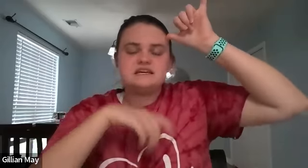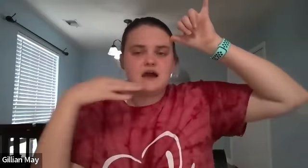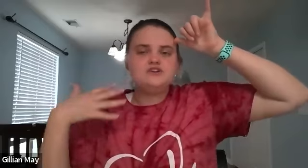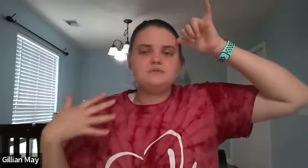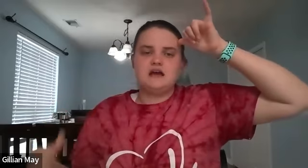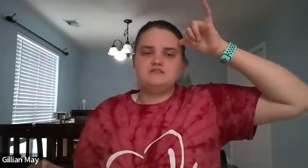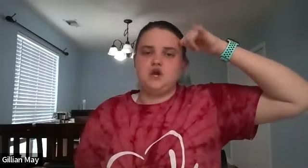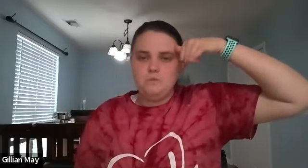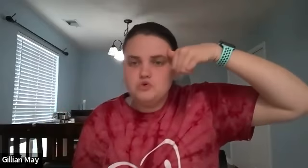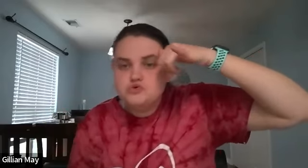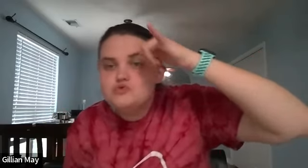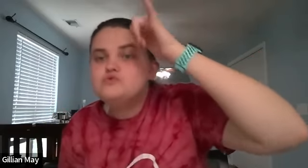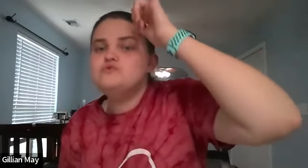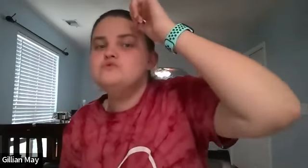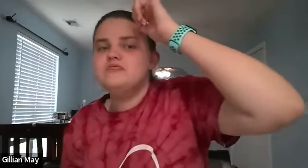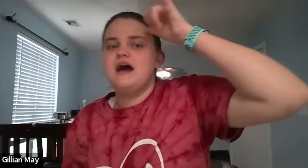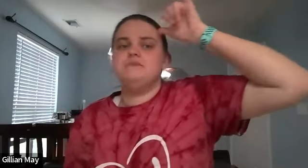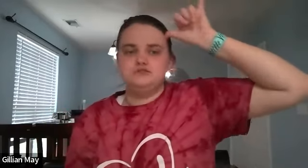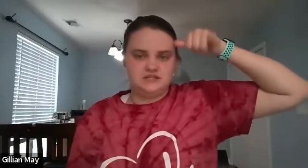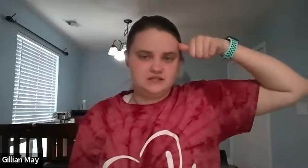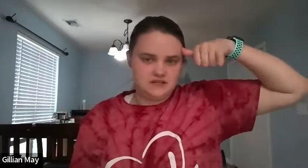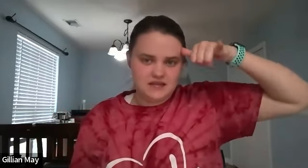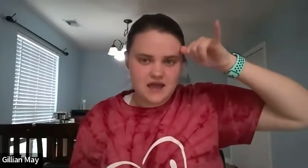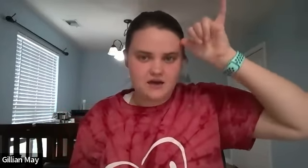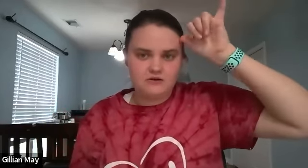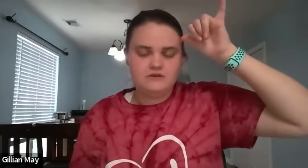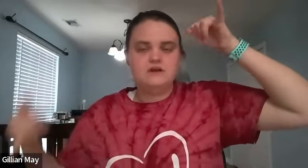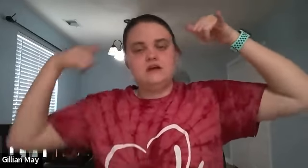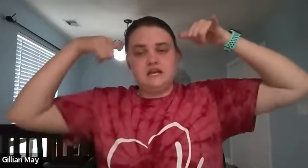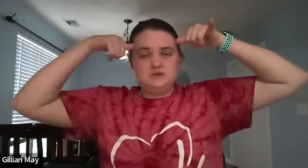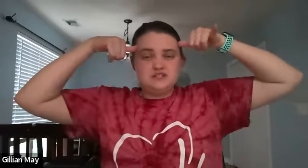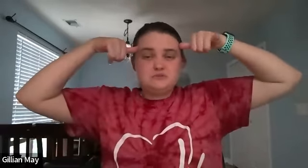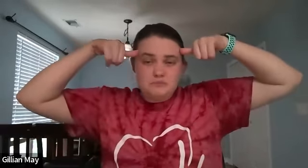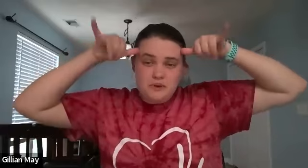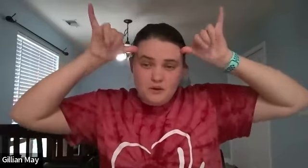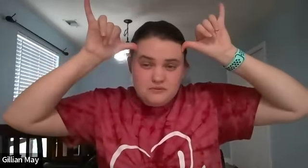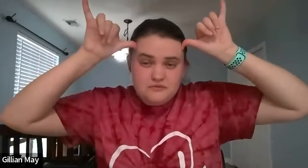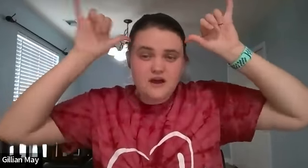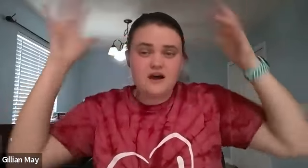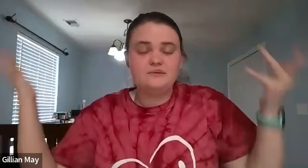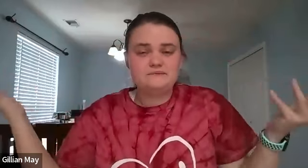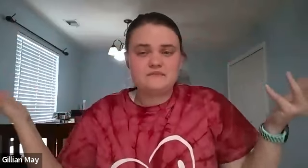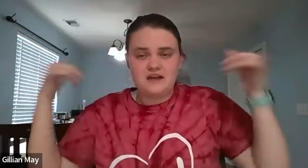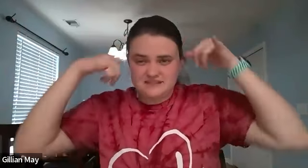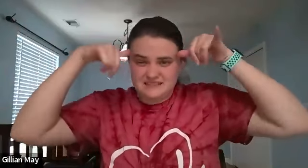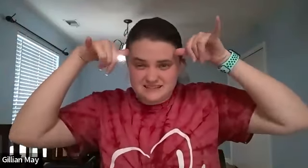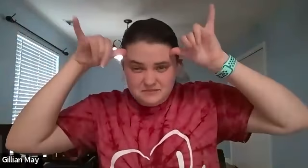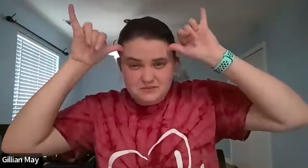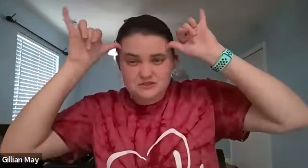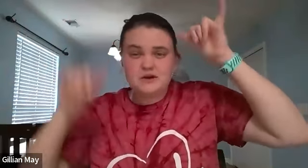how, when cows, they go moo, that motion. Cow. And you can do both. I've seen some people do both.